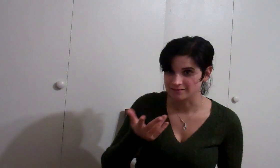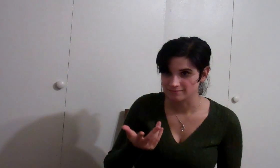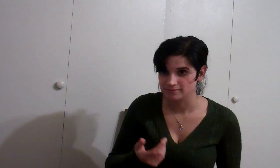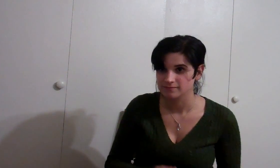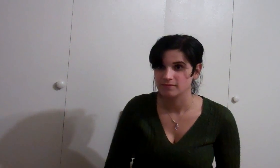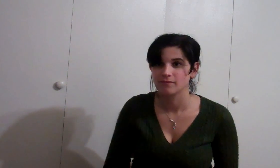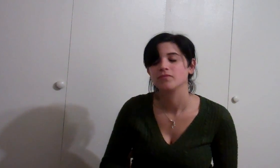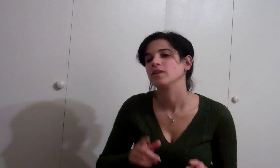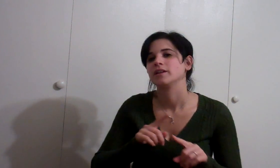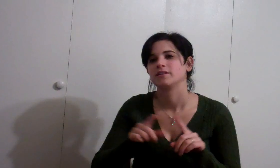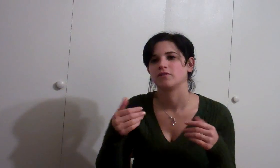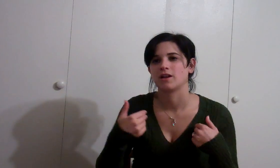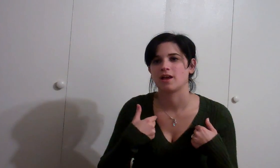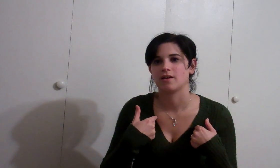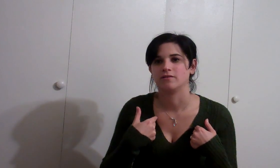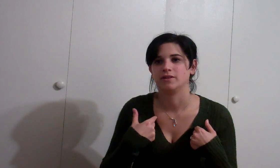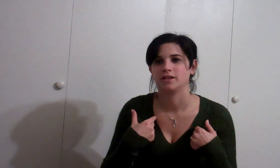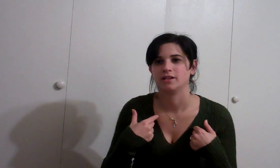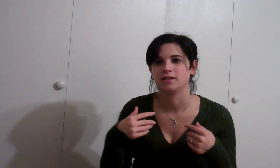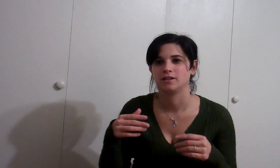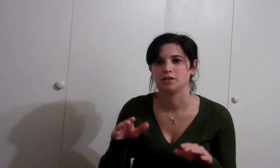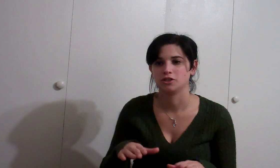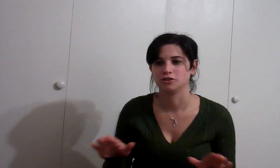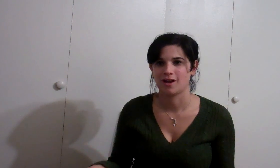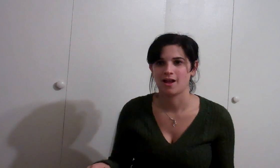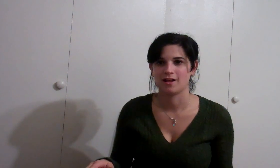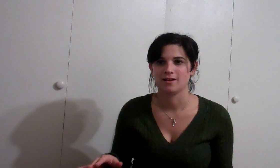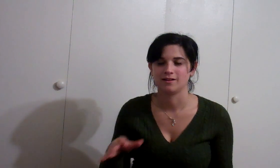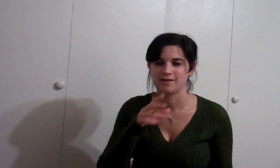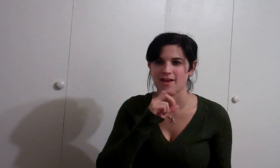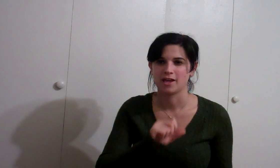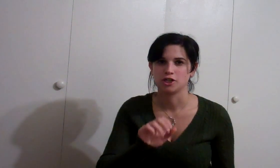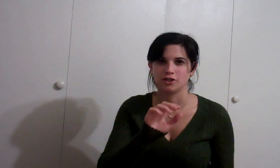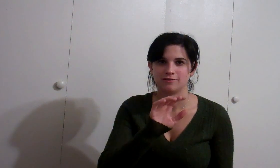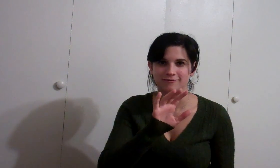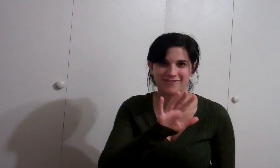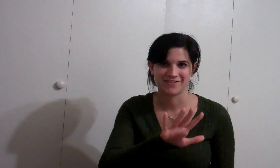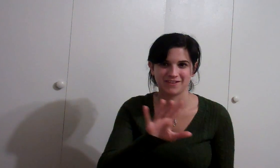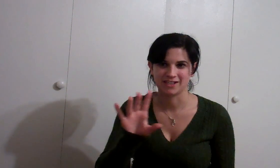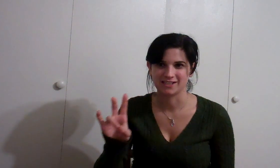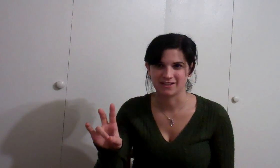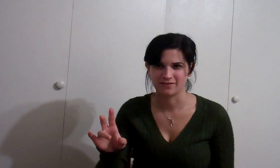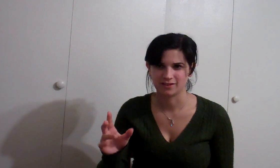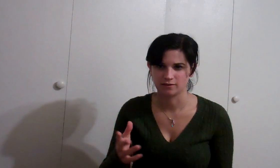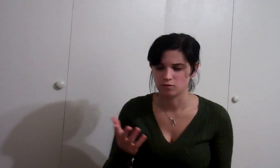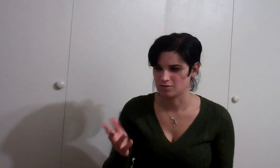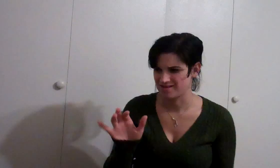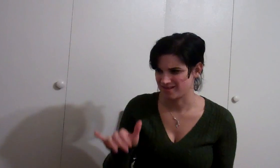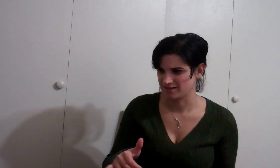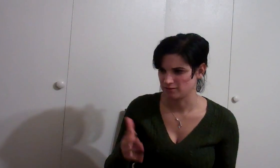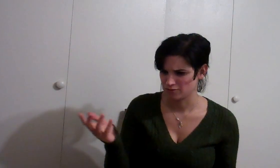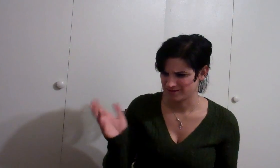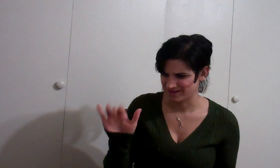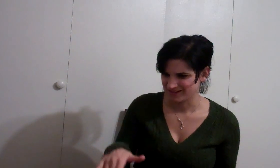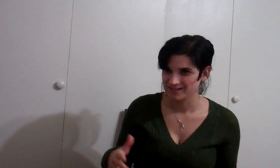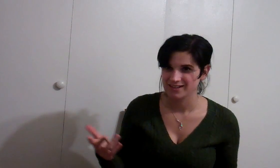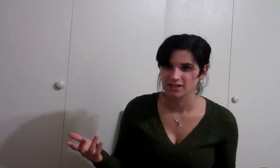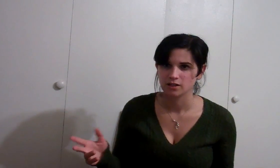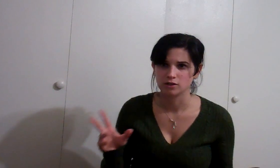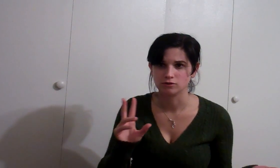it's a different perspective, because then you begin to see, what is that? That's the sun, you know. No, that's water.